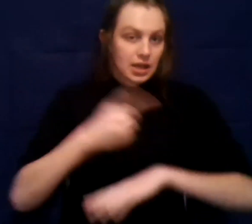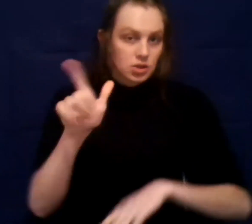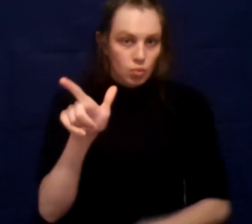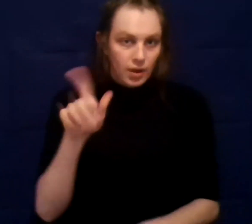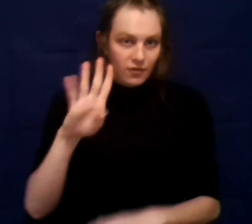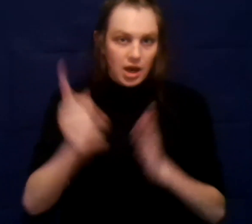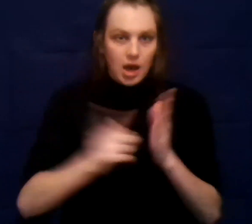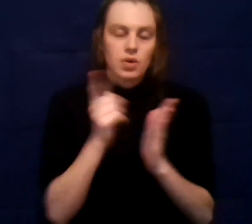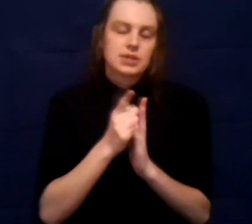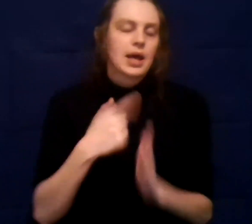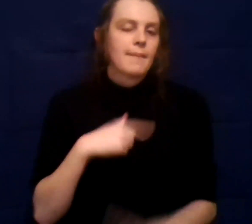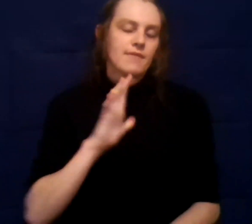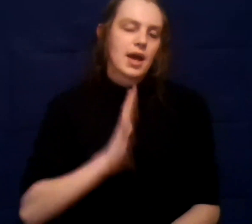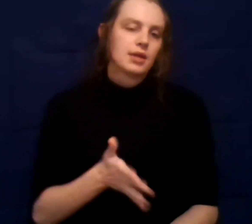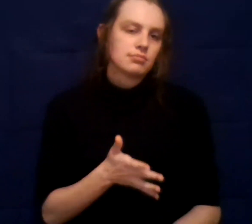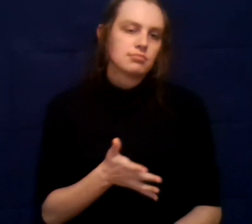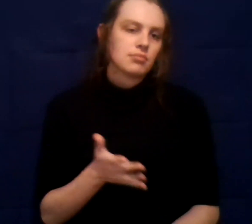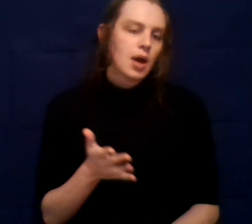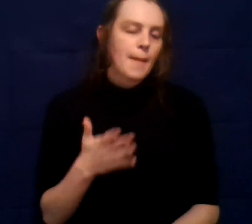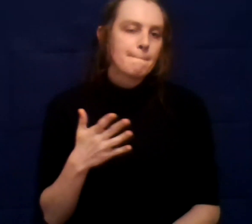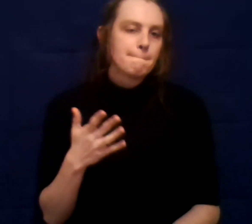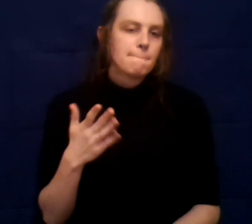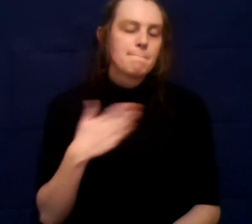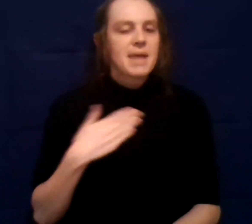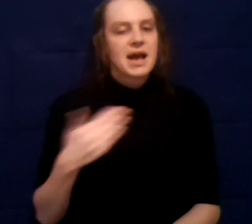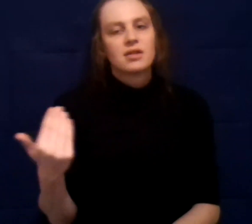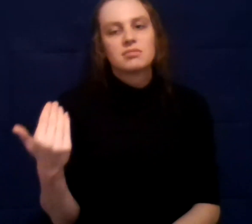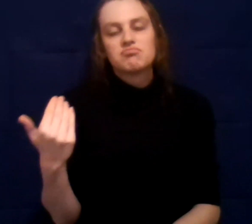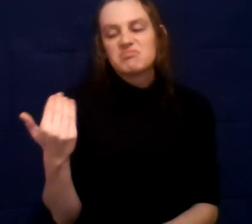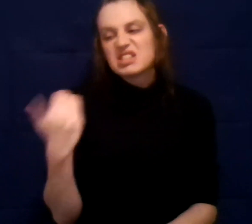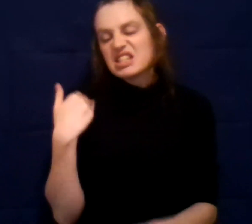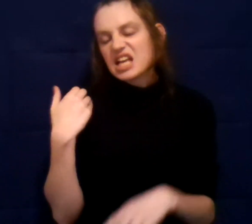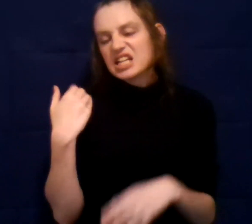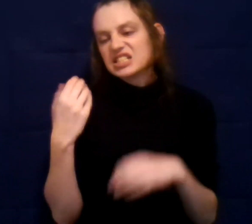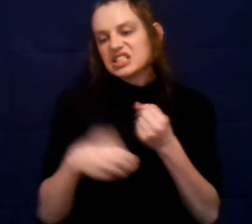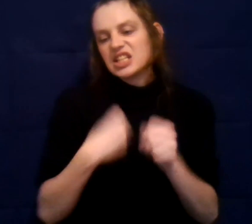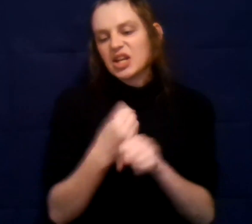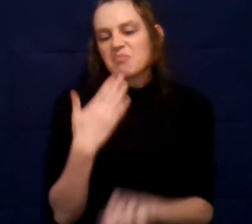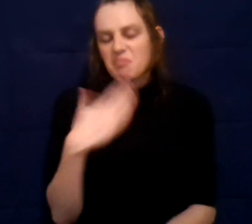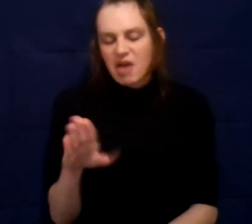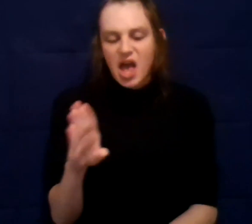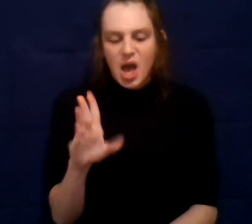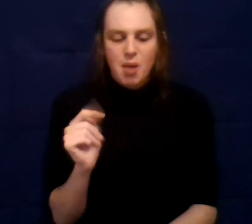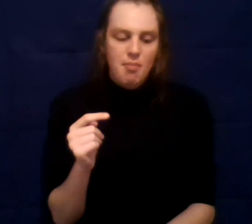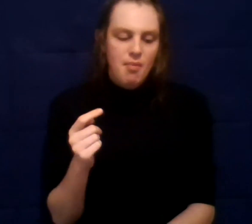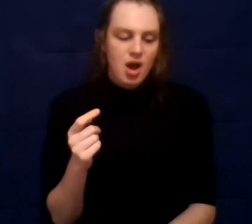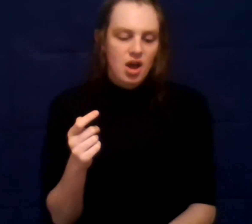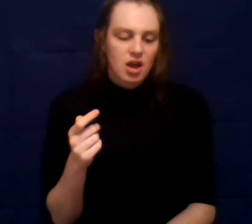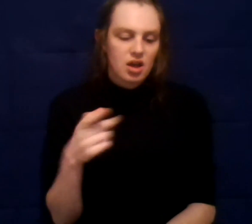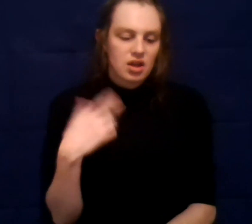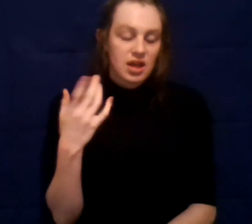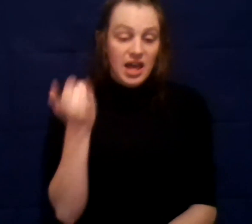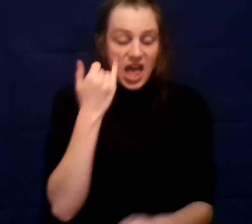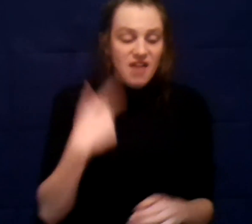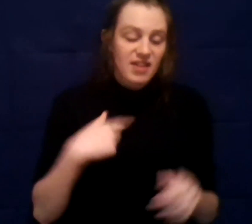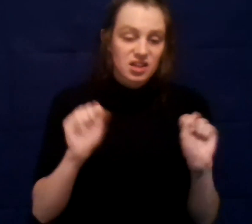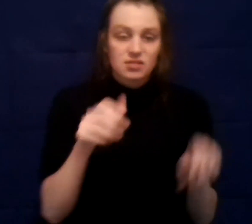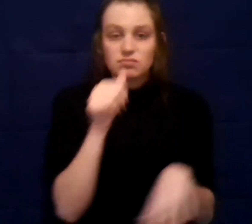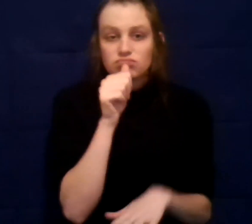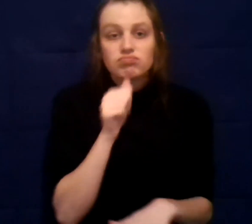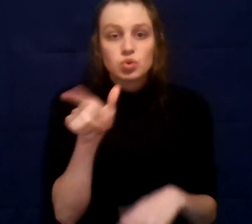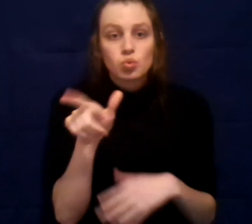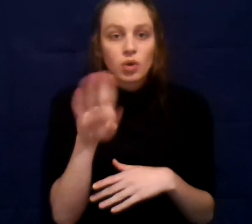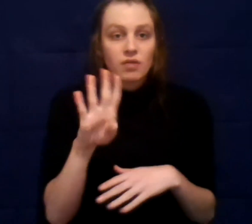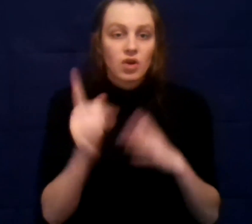was having a bad year. Things just aren't going my way. So I made it 24 hours, and I went back to my normal drinking. Less than